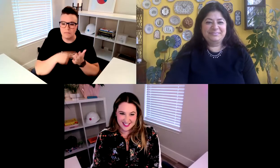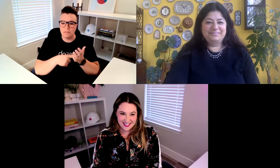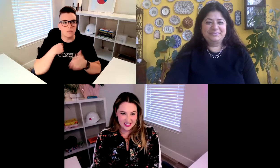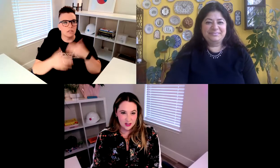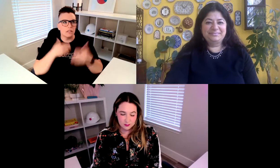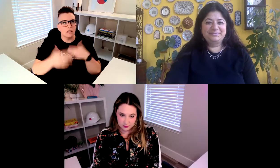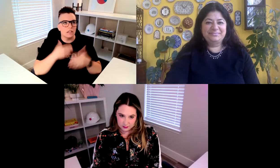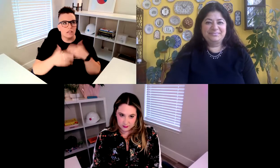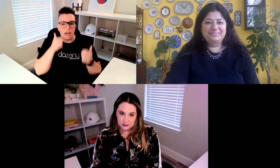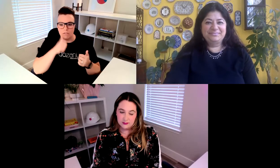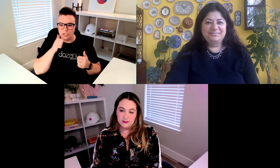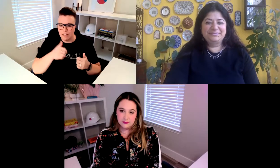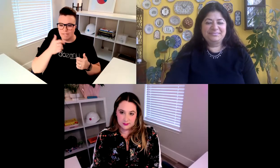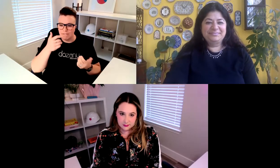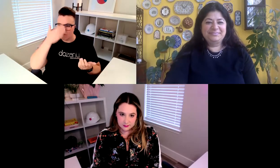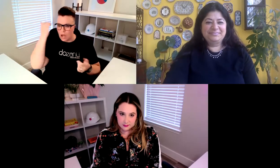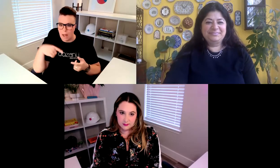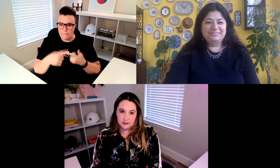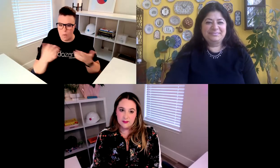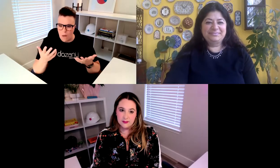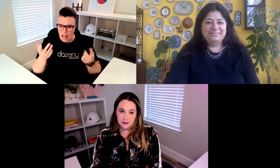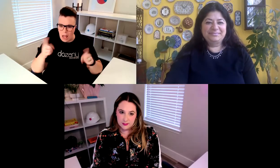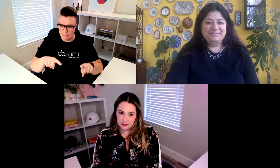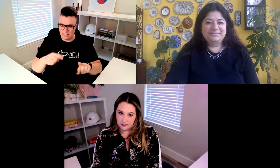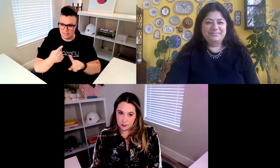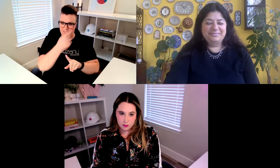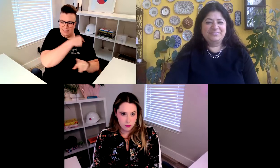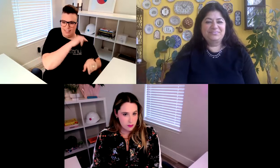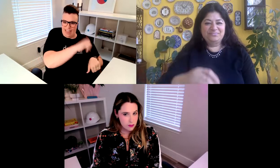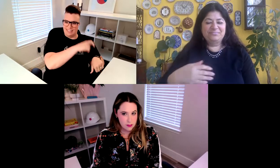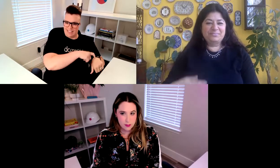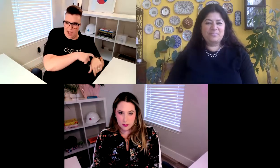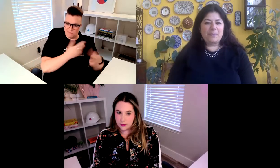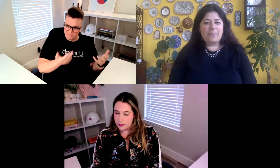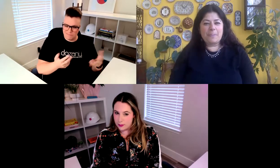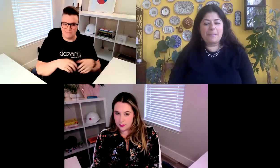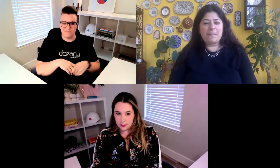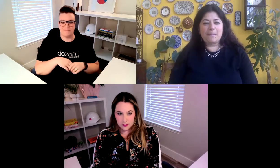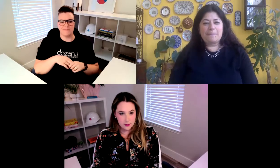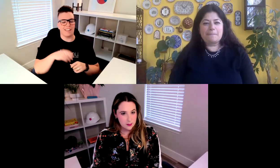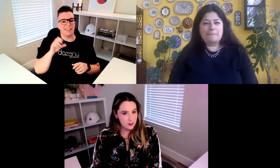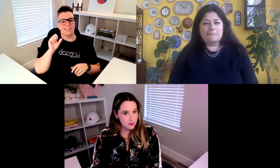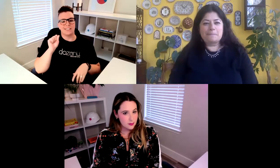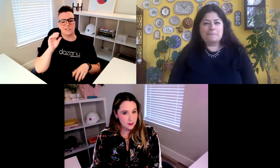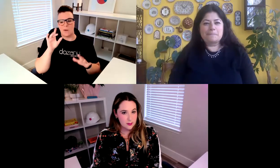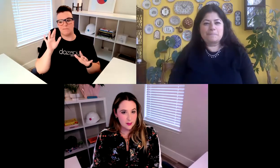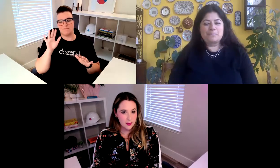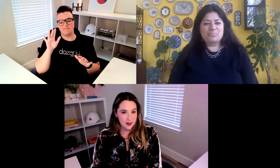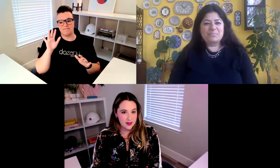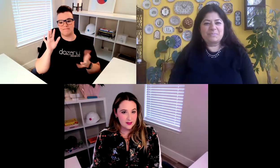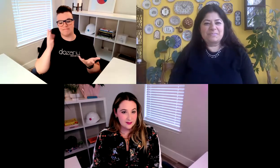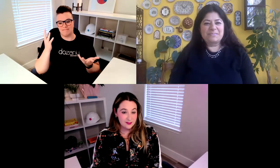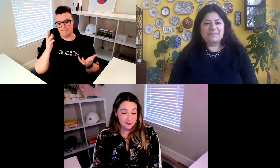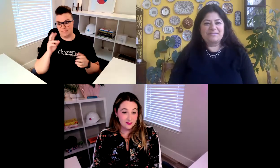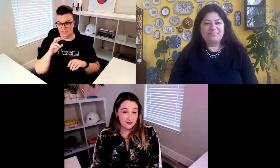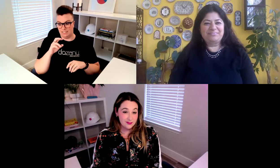happened. I know sometimes we forget, you know, as life flies by and the everyday becomes the norm, we kind of forget what has happened in our path